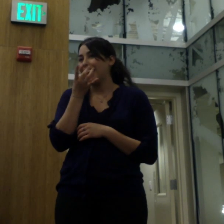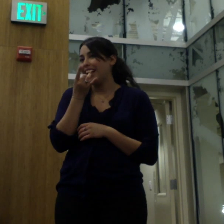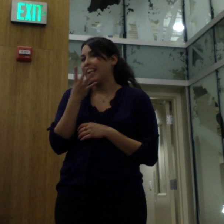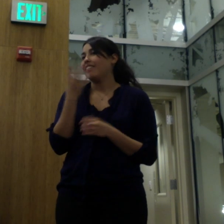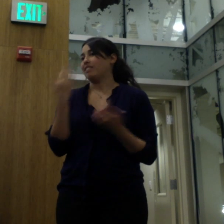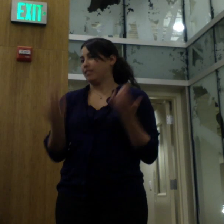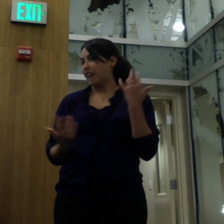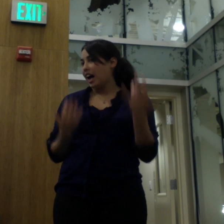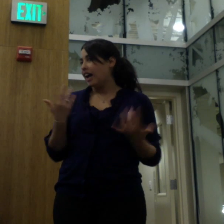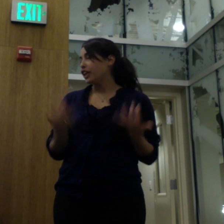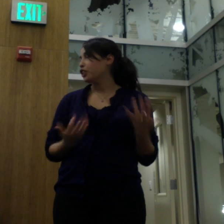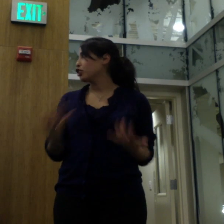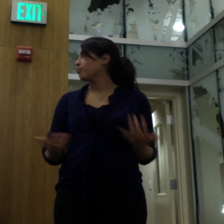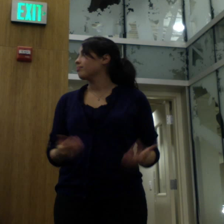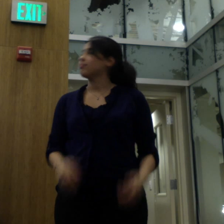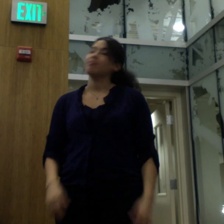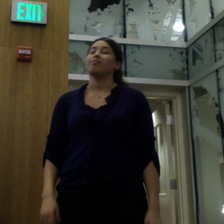fire,